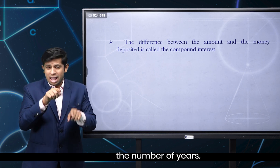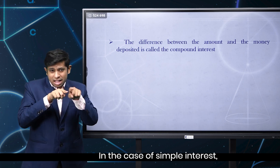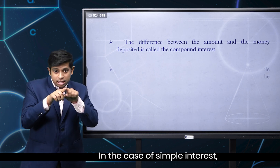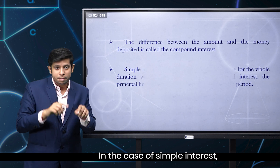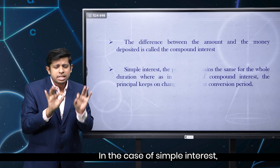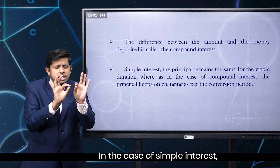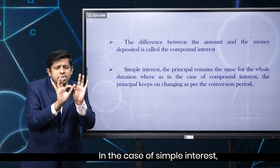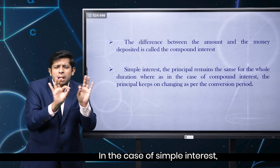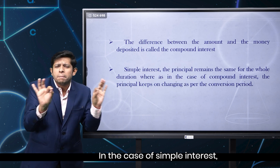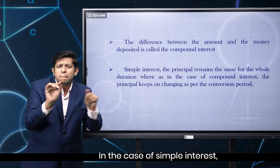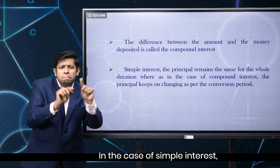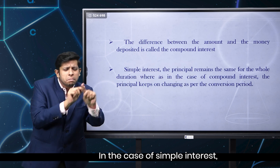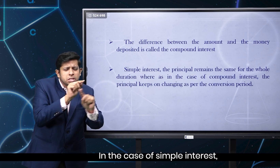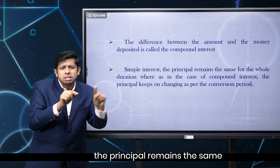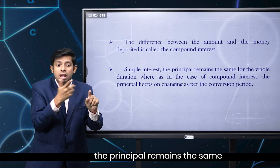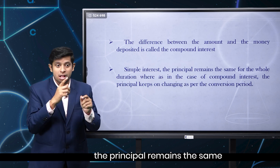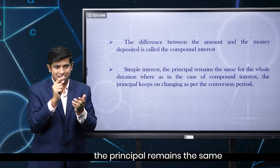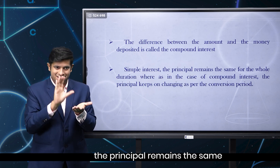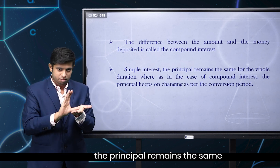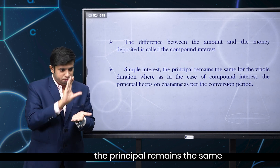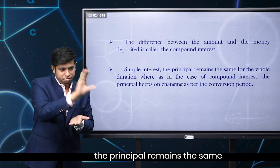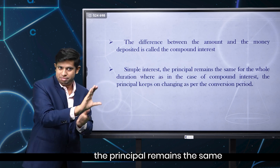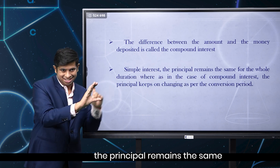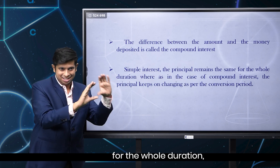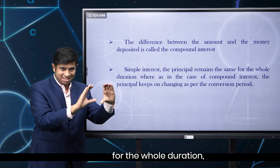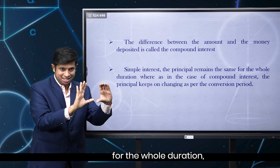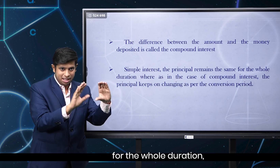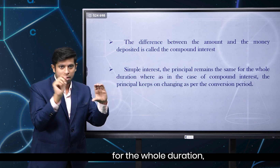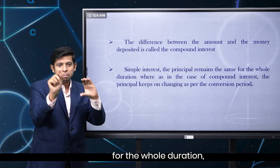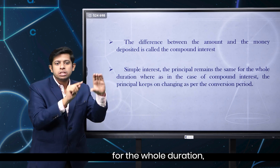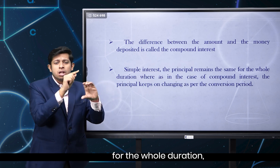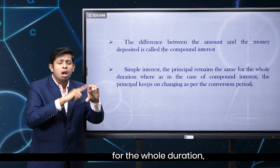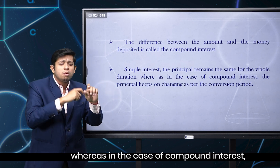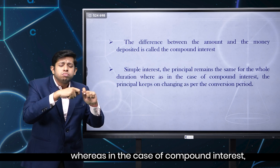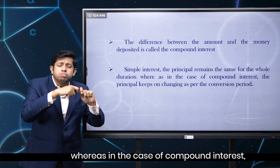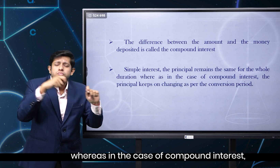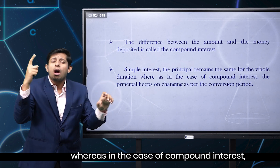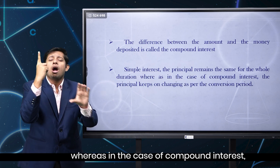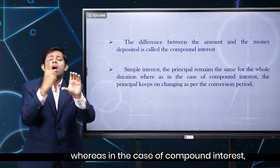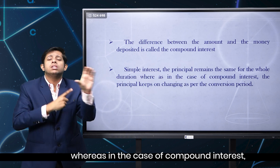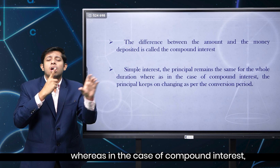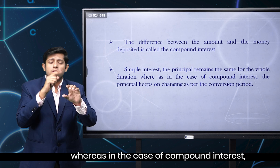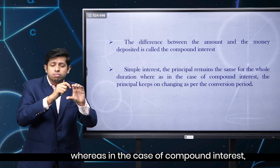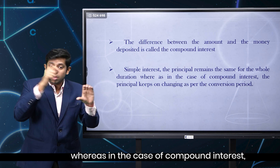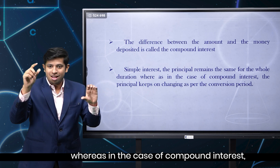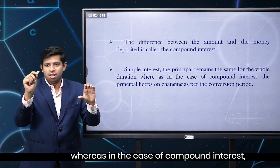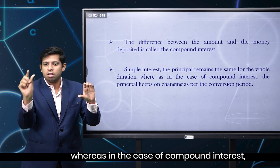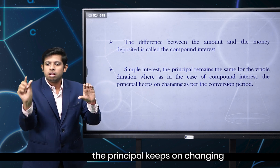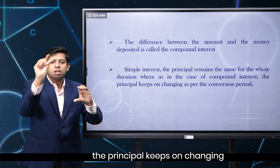In the case of simple interest, the principal remains the same for the whole duration, whereas in the case of compound interest, the